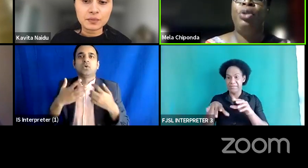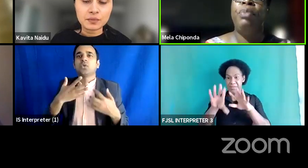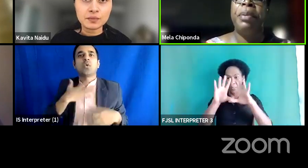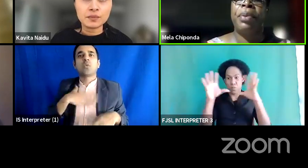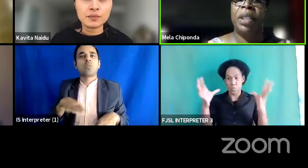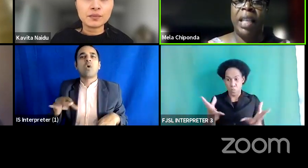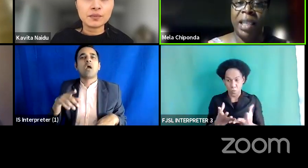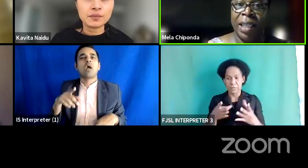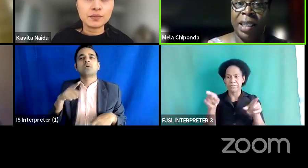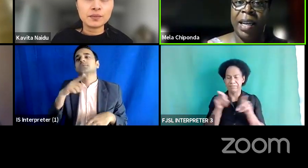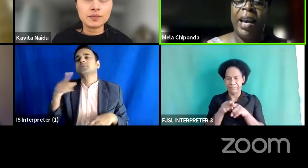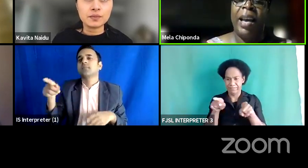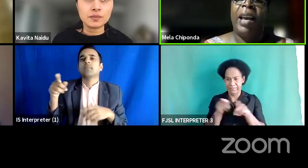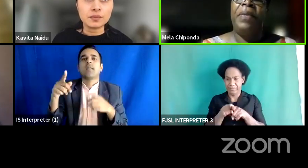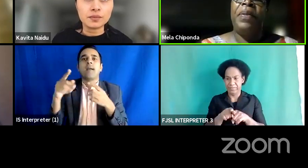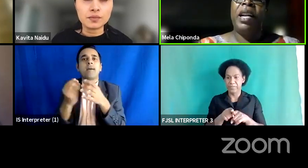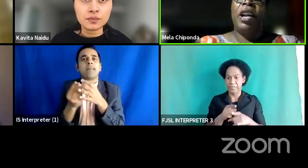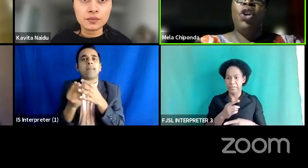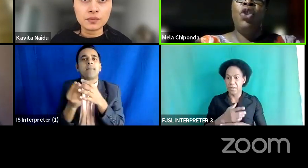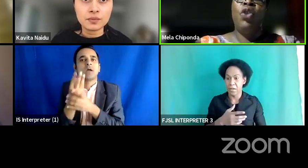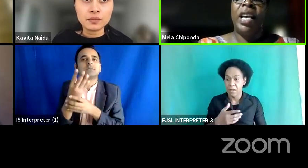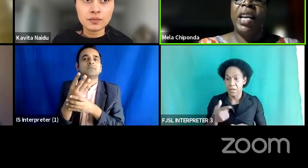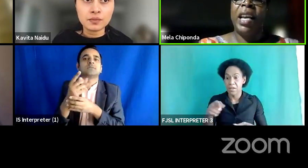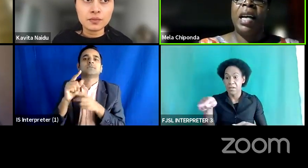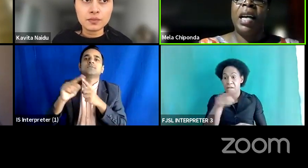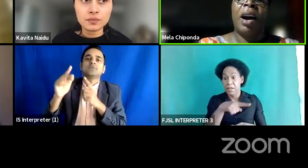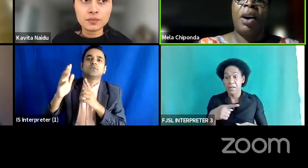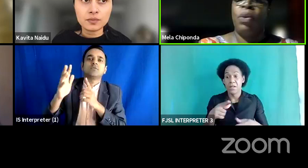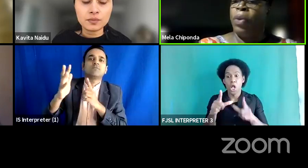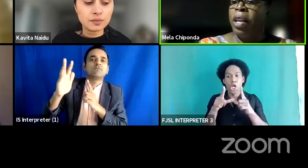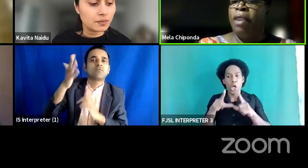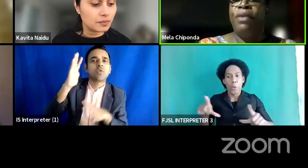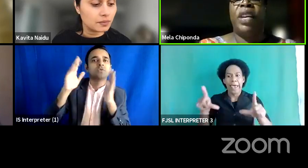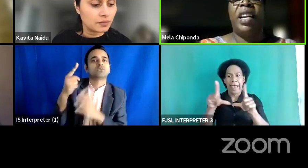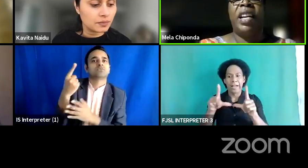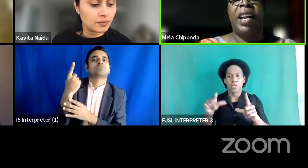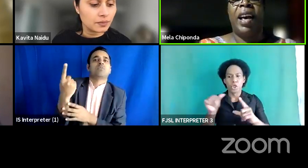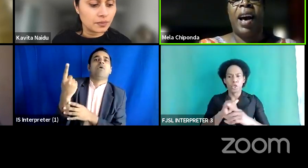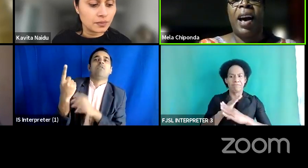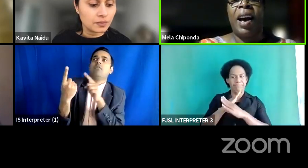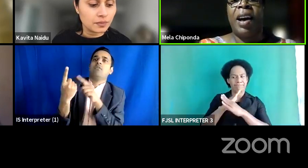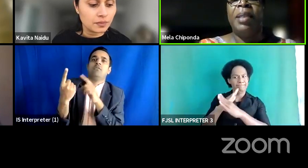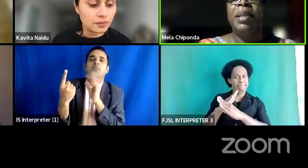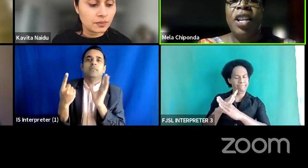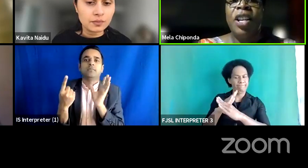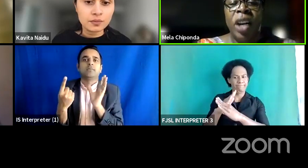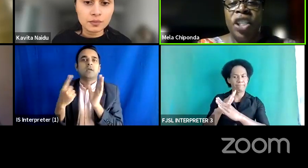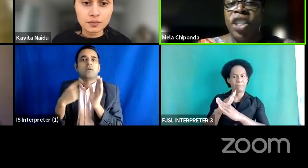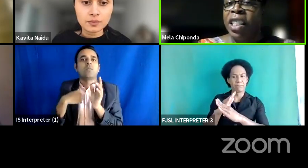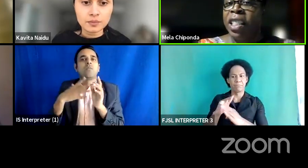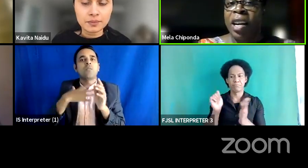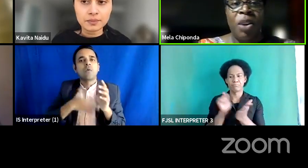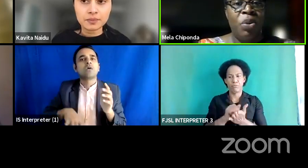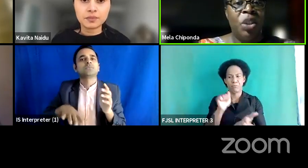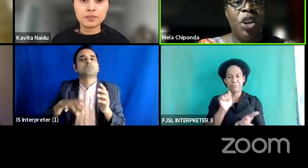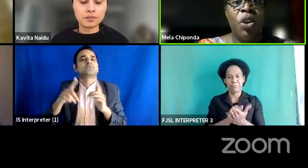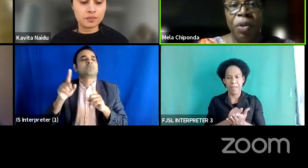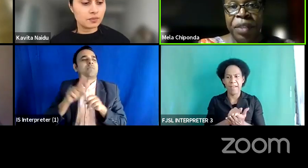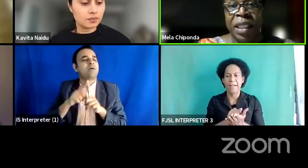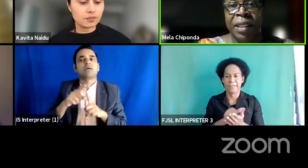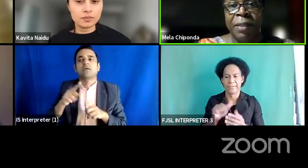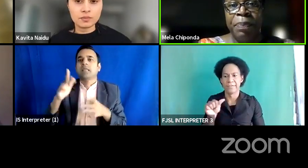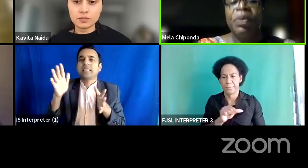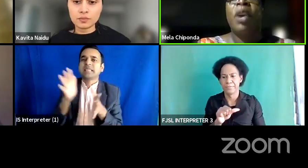forests to be protected. And then looking at how even the regulations